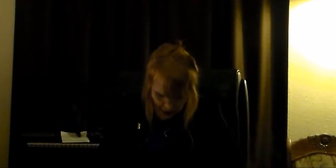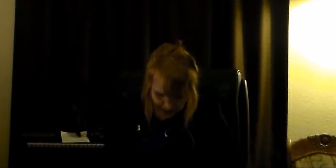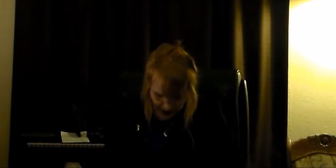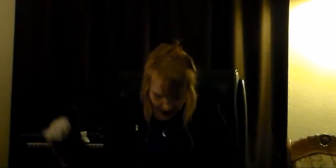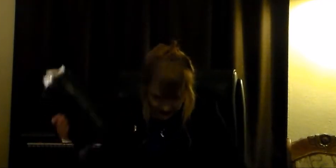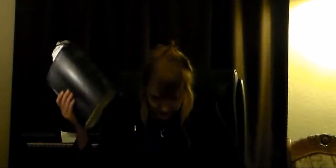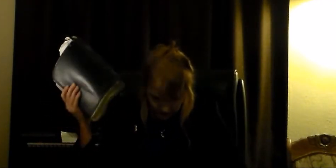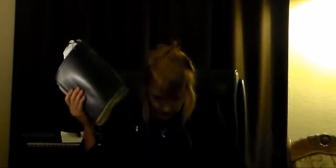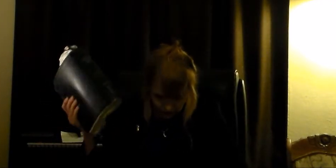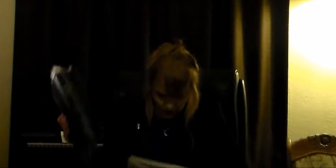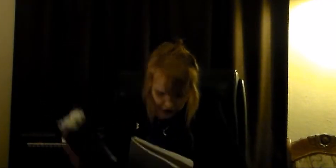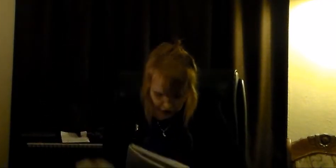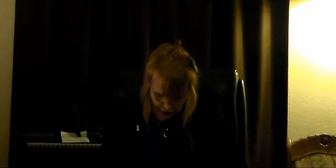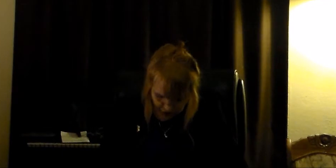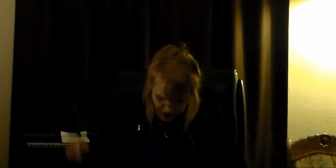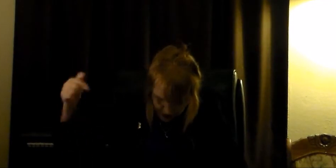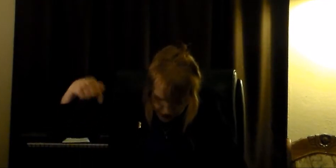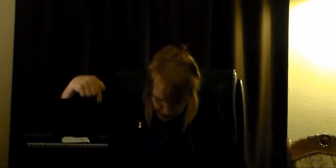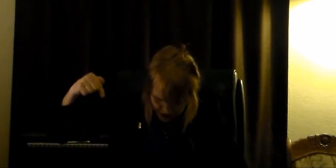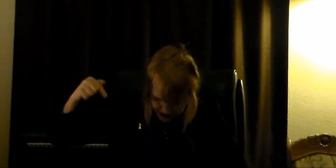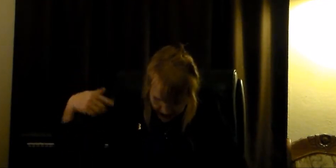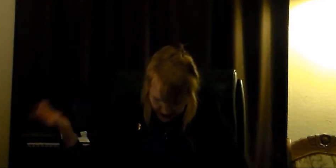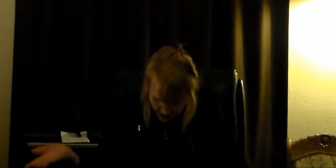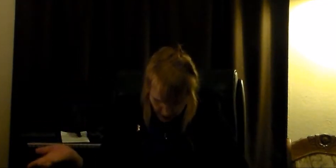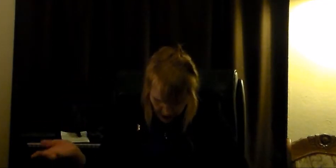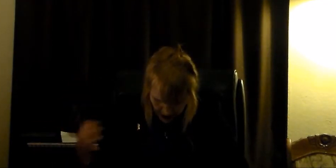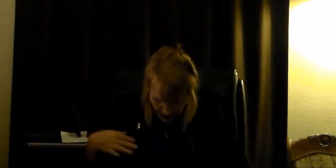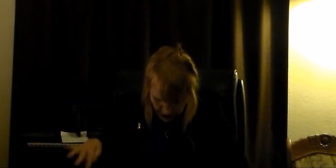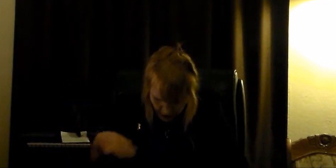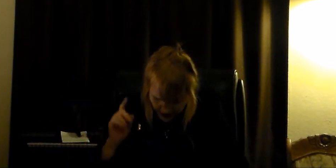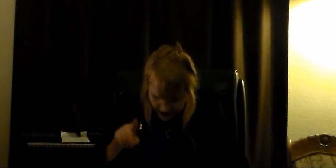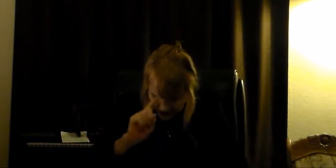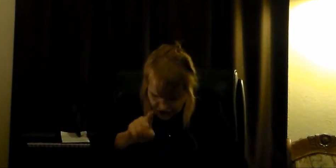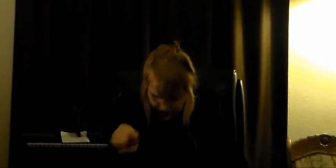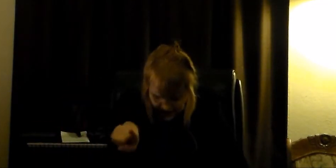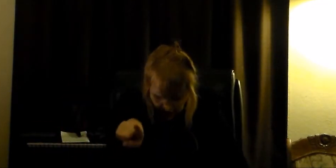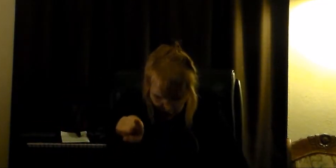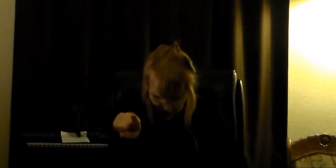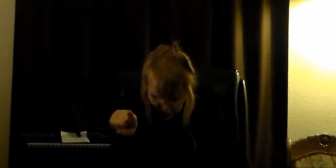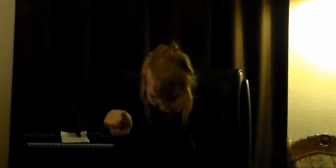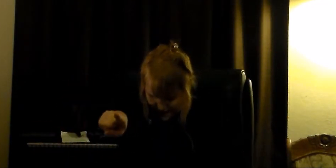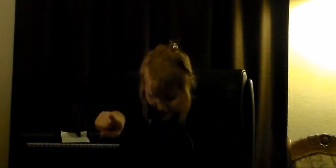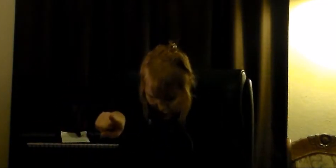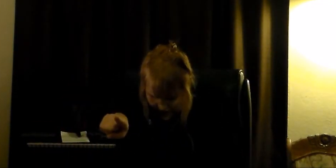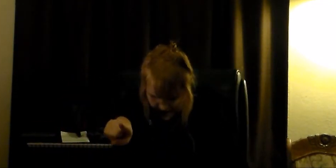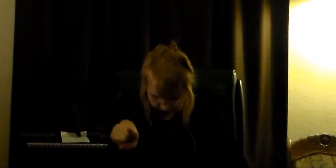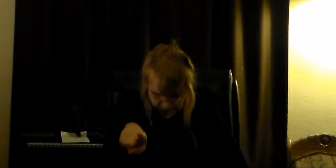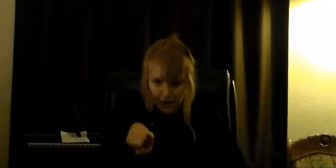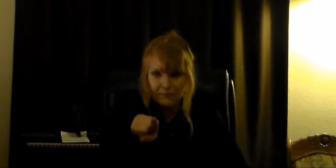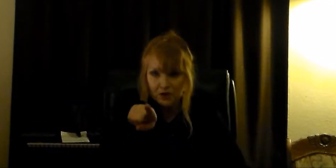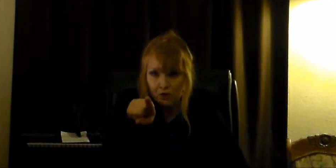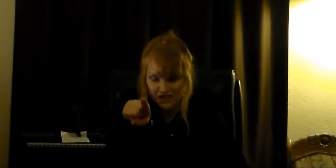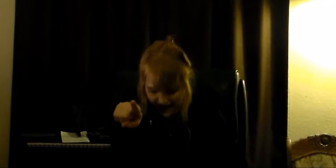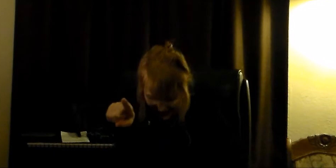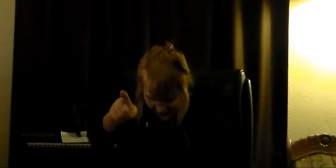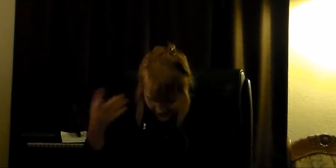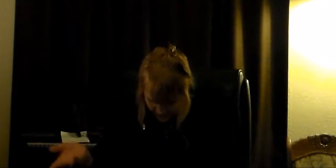Holy Bible to their own destruction, which is hell, and who hang out Jesus on the wooden cross and go against his purpose, your sins.